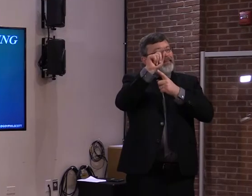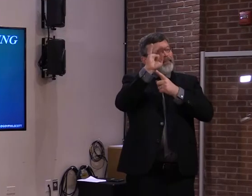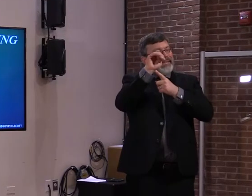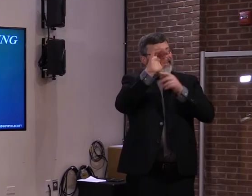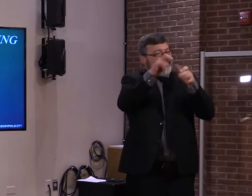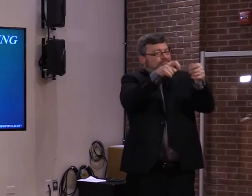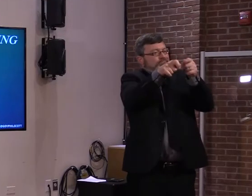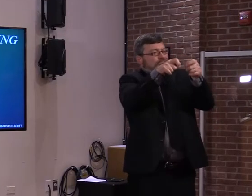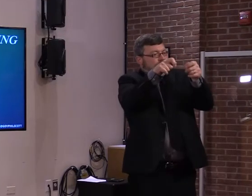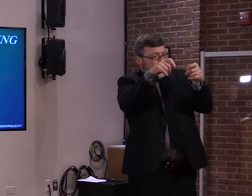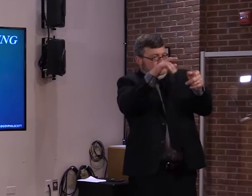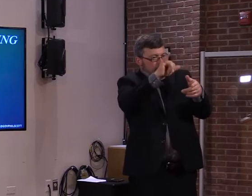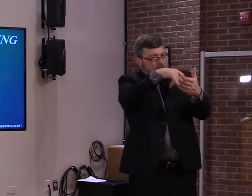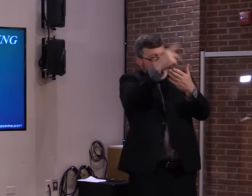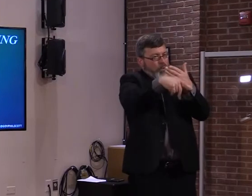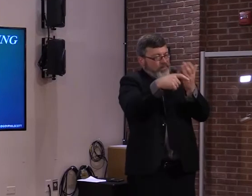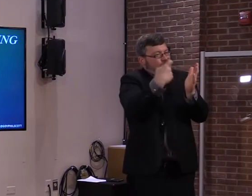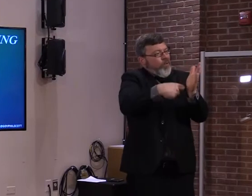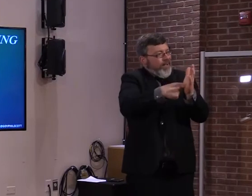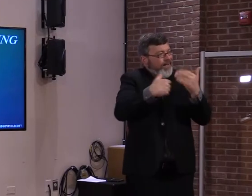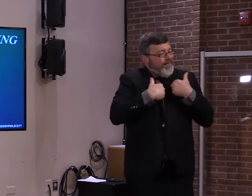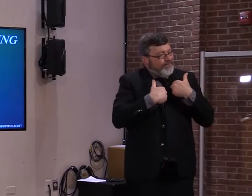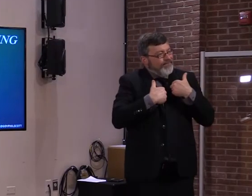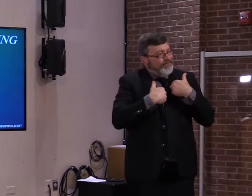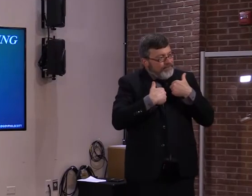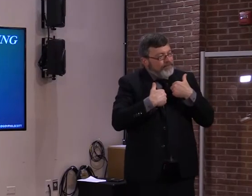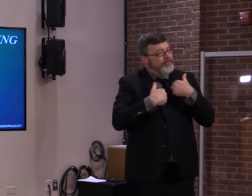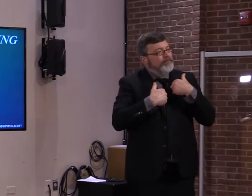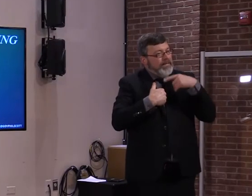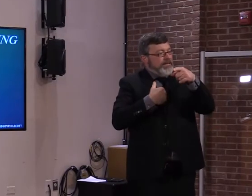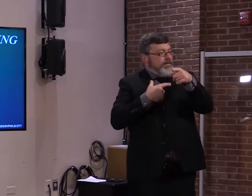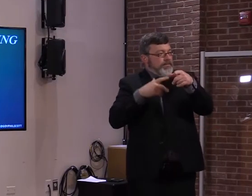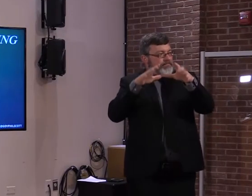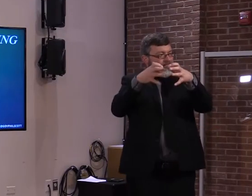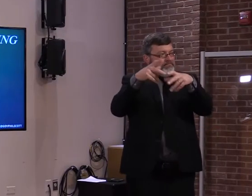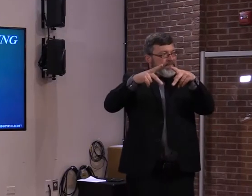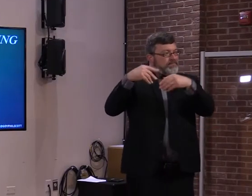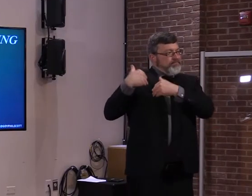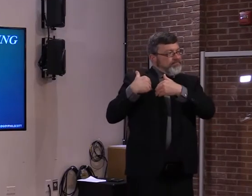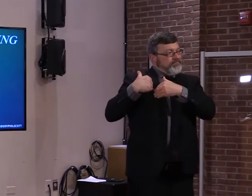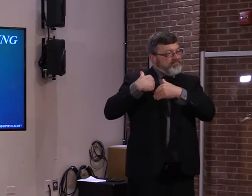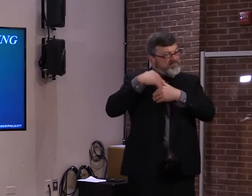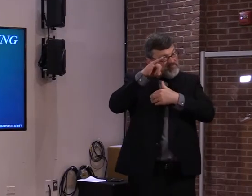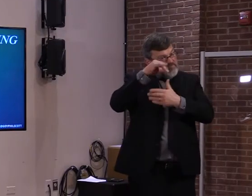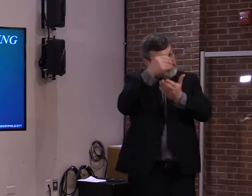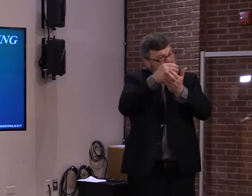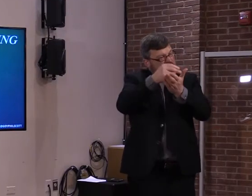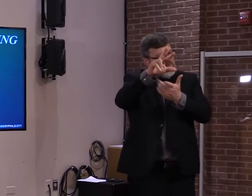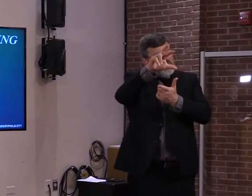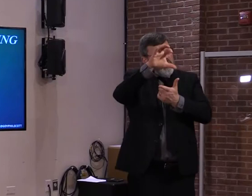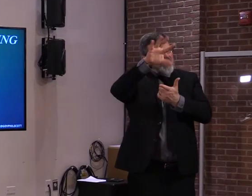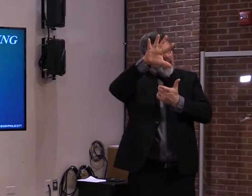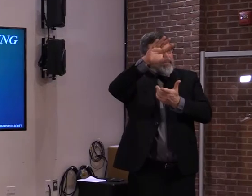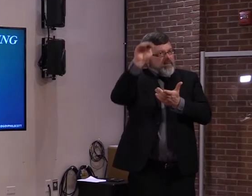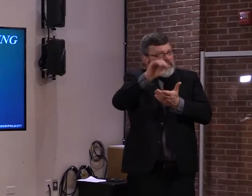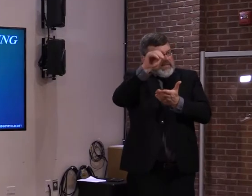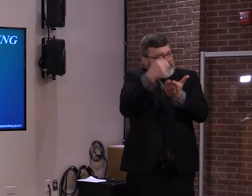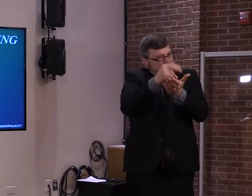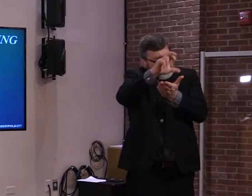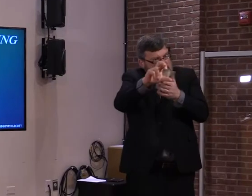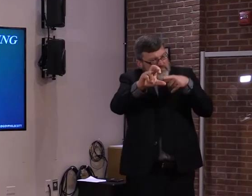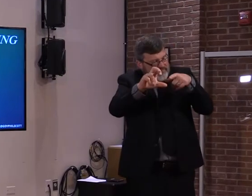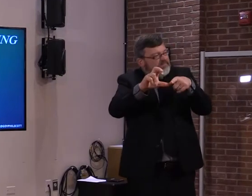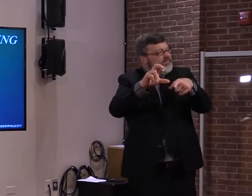$305 million. That's in 2020. That has grown from, by the way, in participation in the Medicaid program